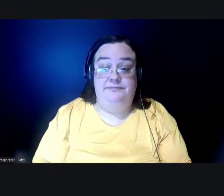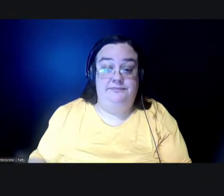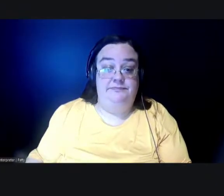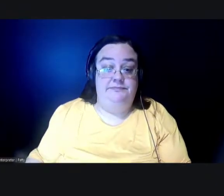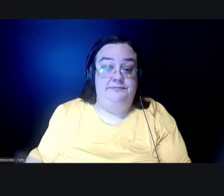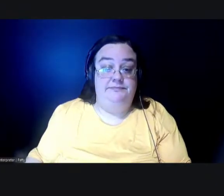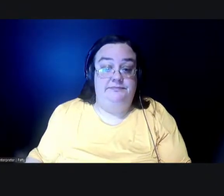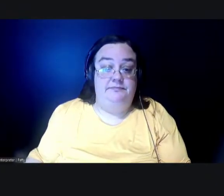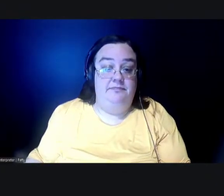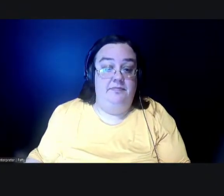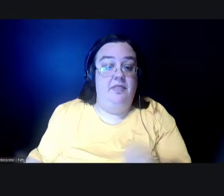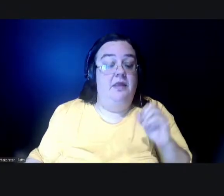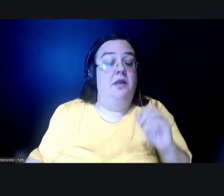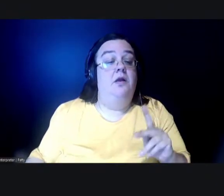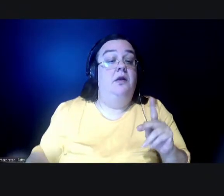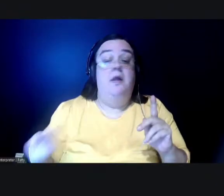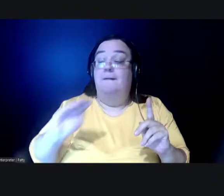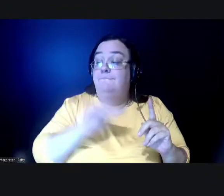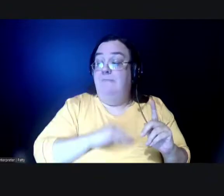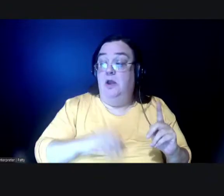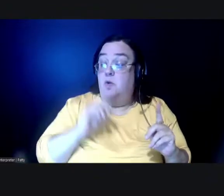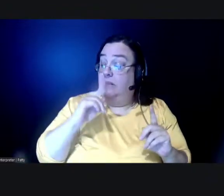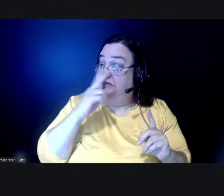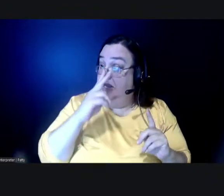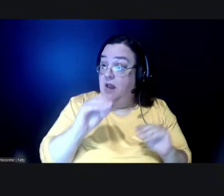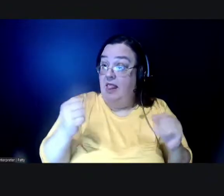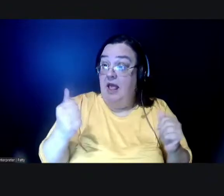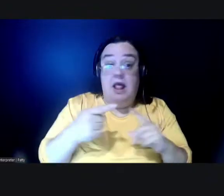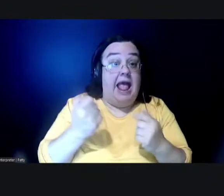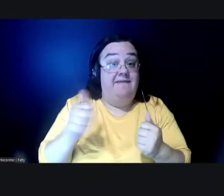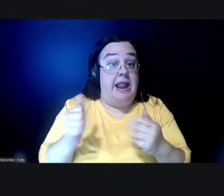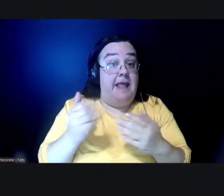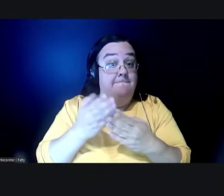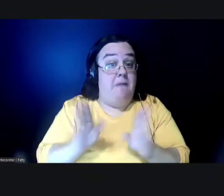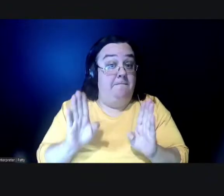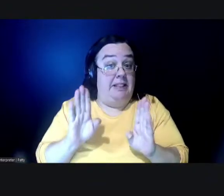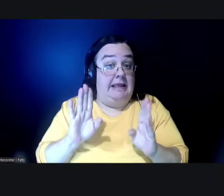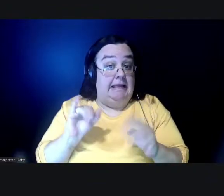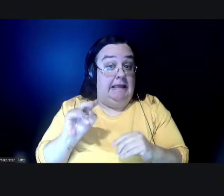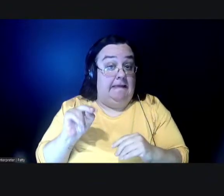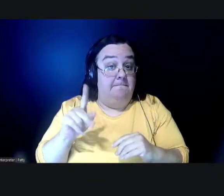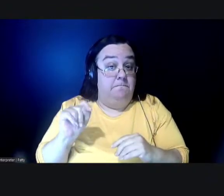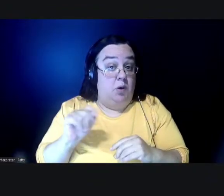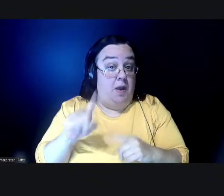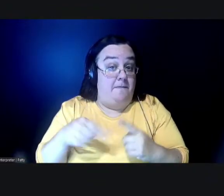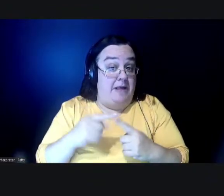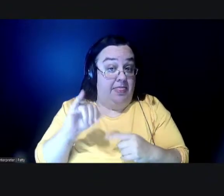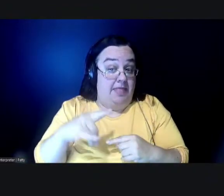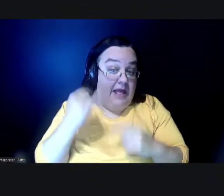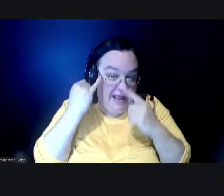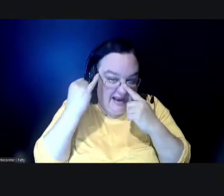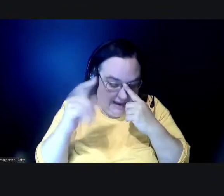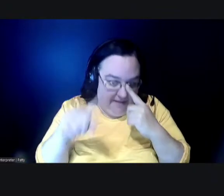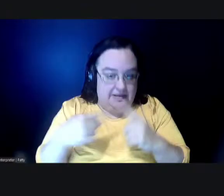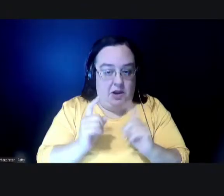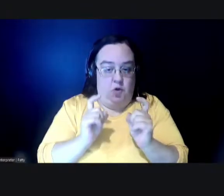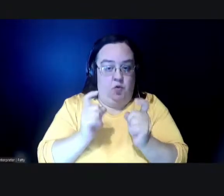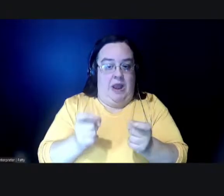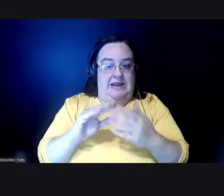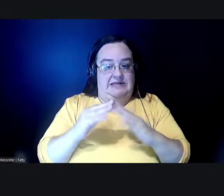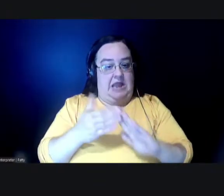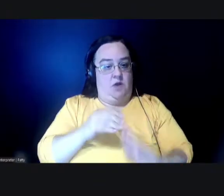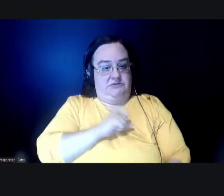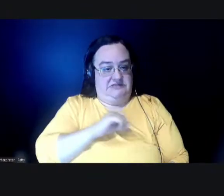All right. Seeing nothing else from the council, is there any public input on the idea of granting the town staff